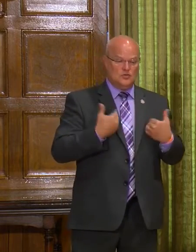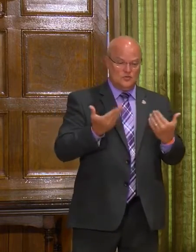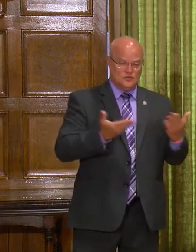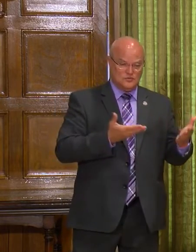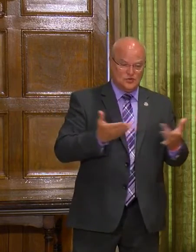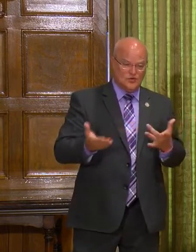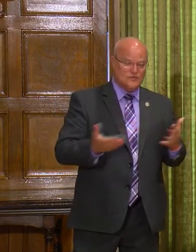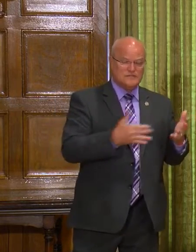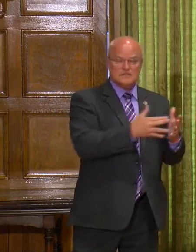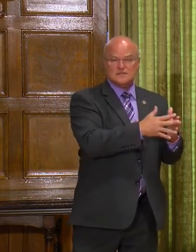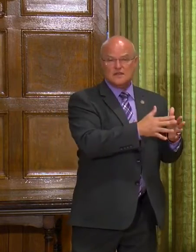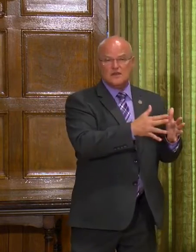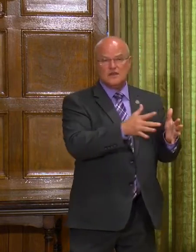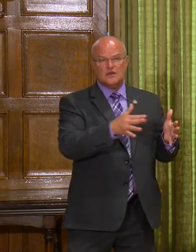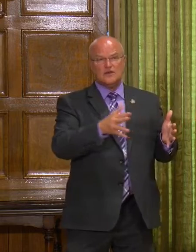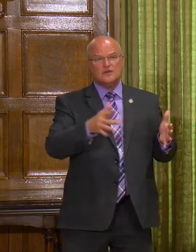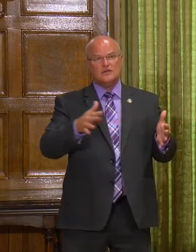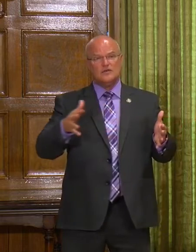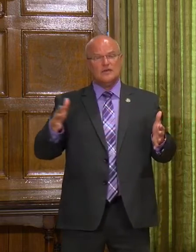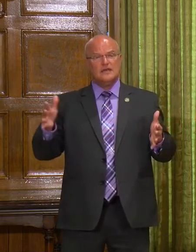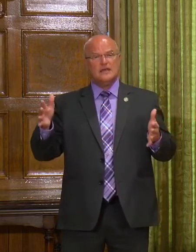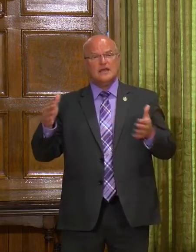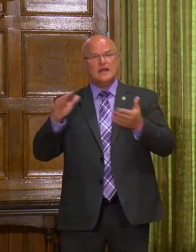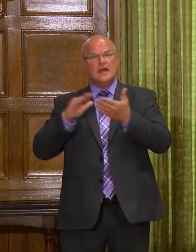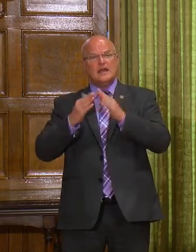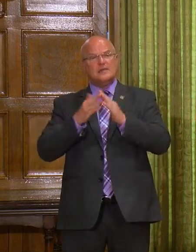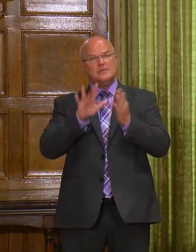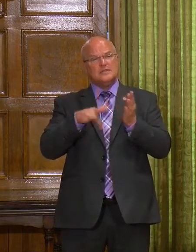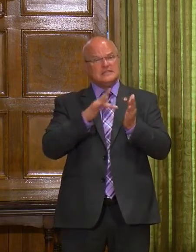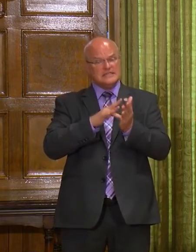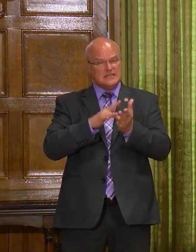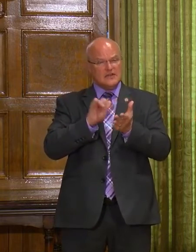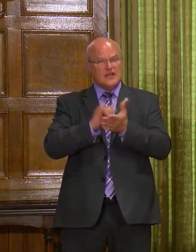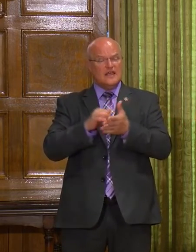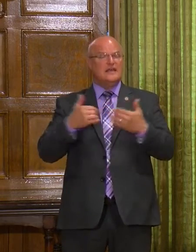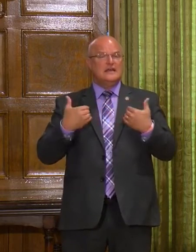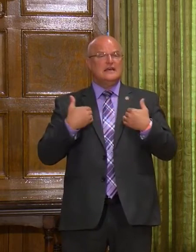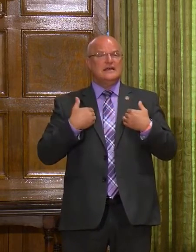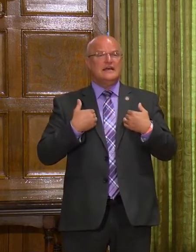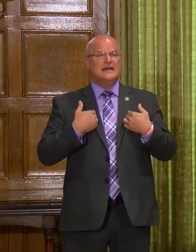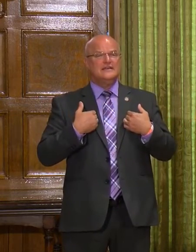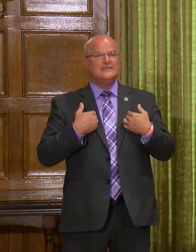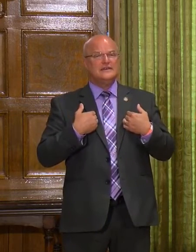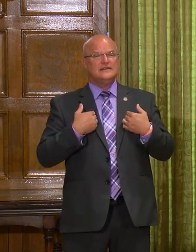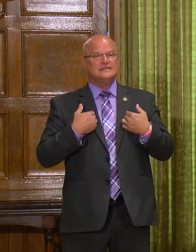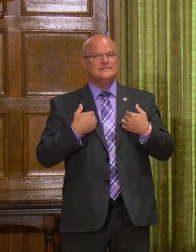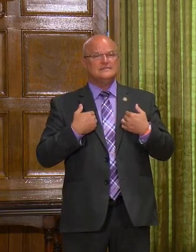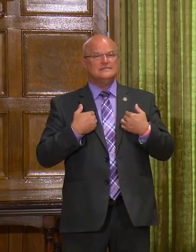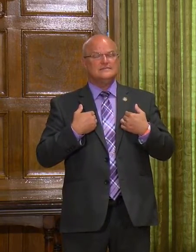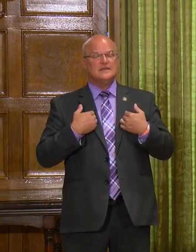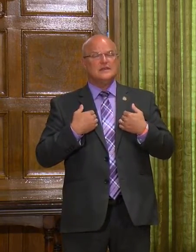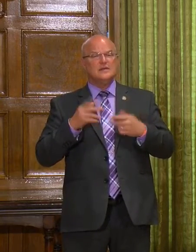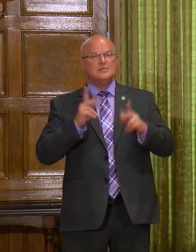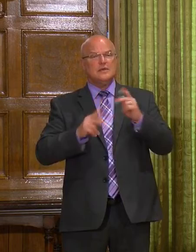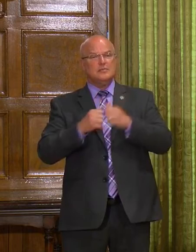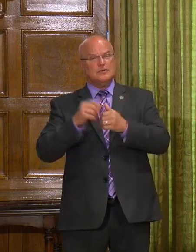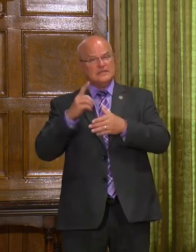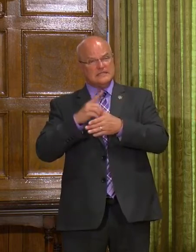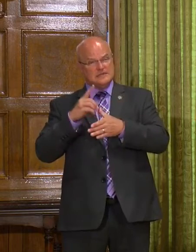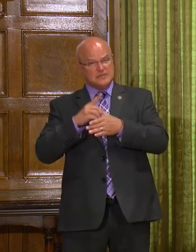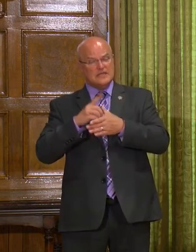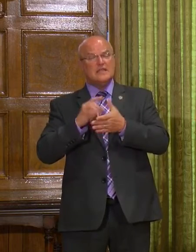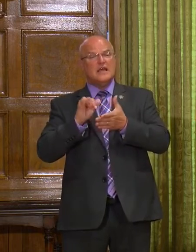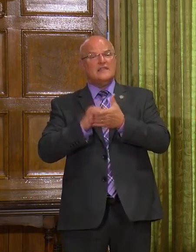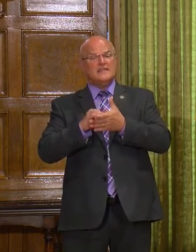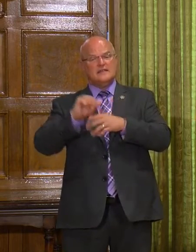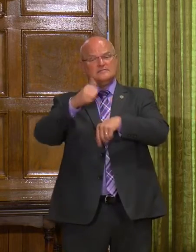to our community centers that have the disabilities that are